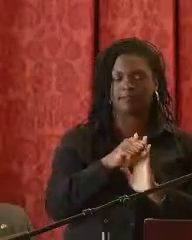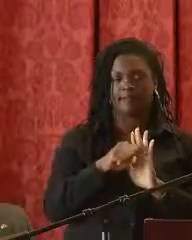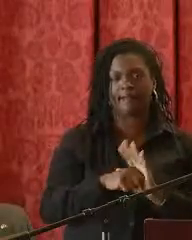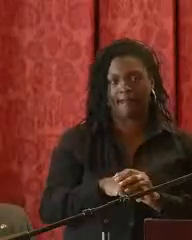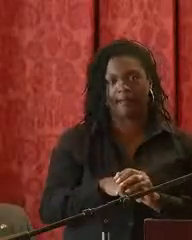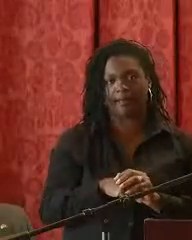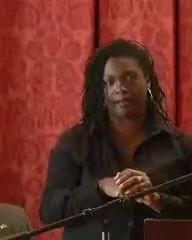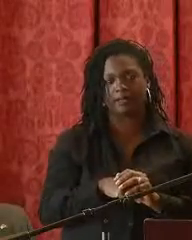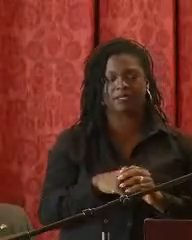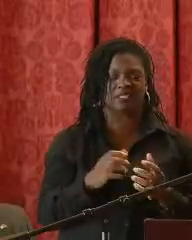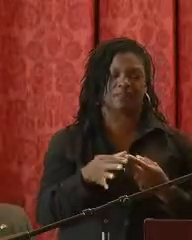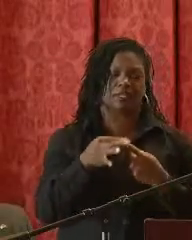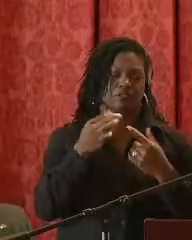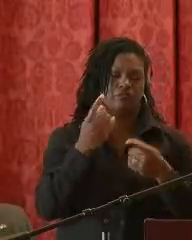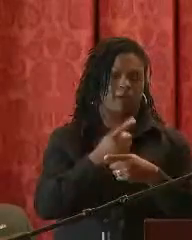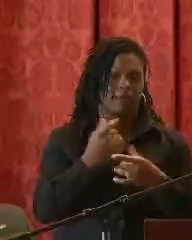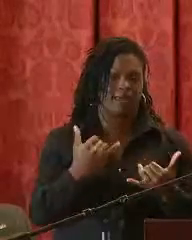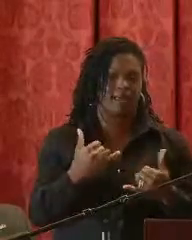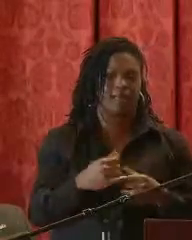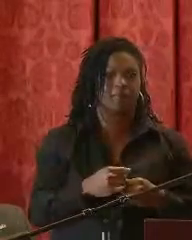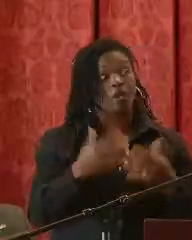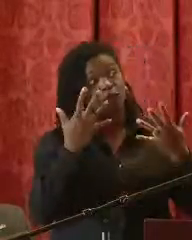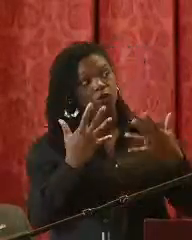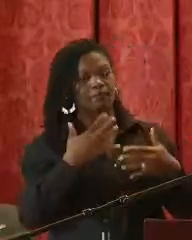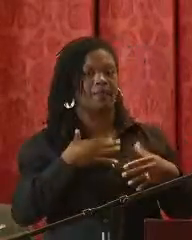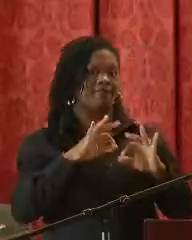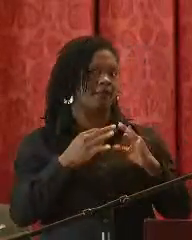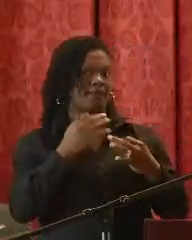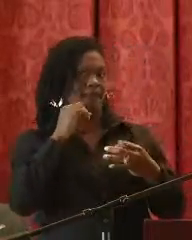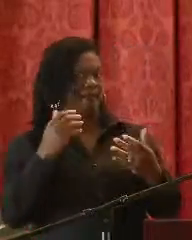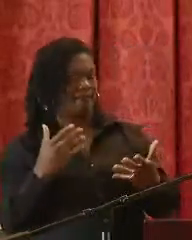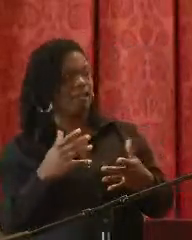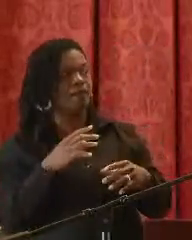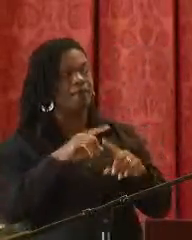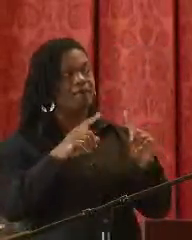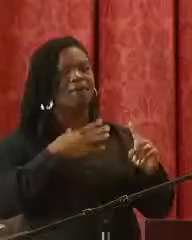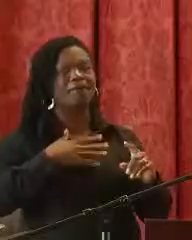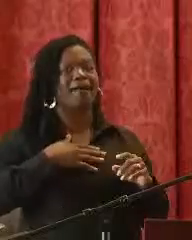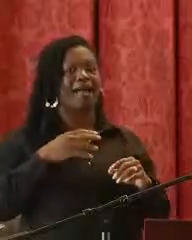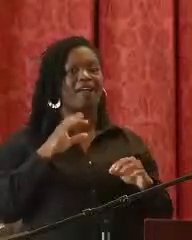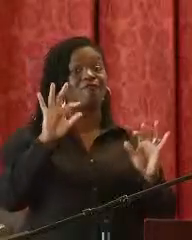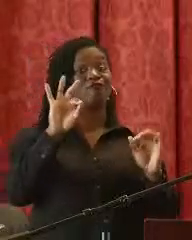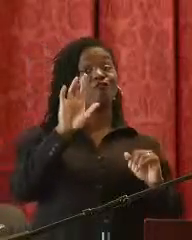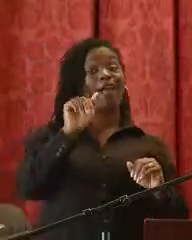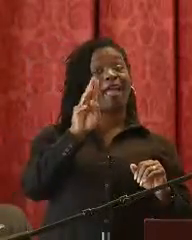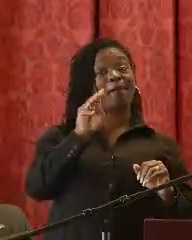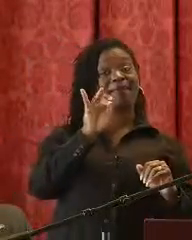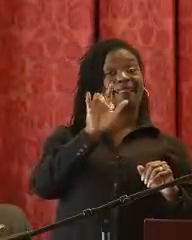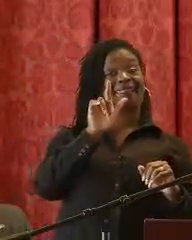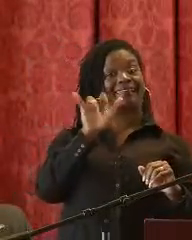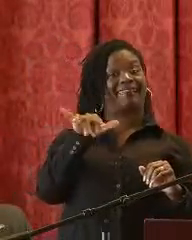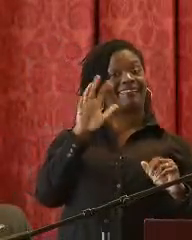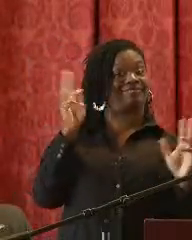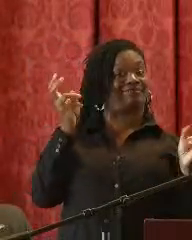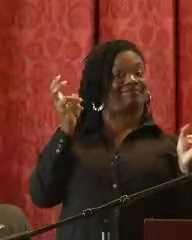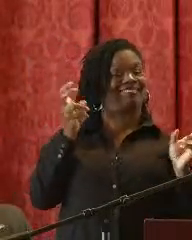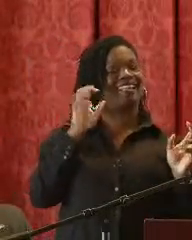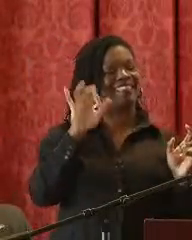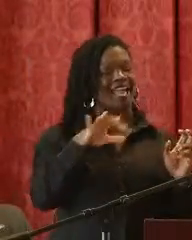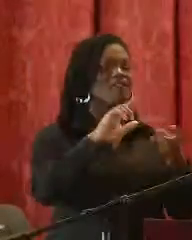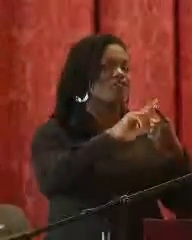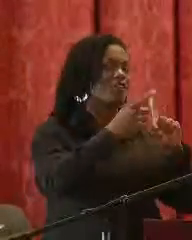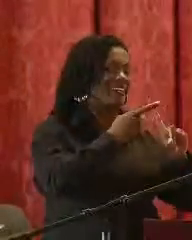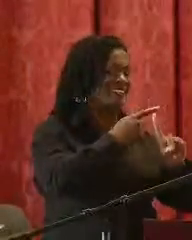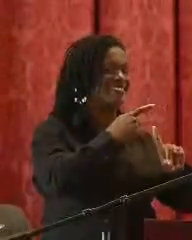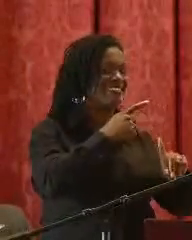Unfortunately, most of my family couldn't be with me today, but I brought my family. That's what I call them, my family. My friends that really are my family.